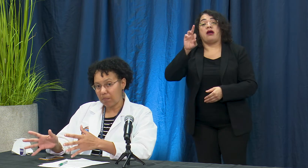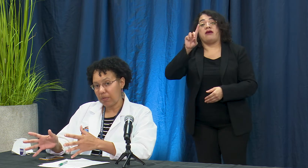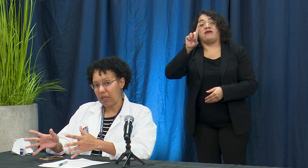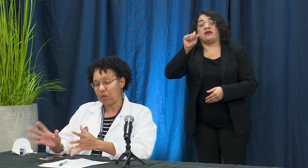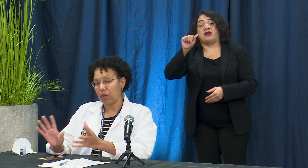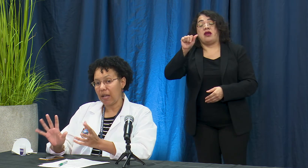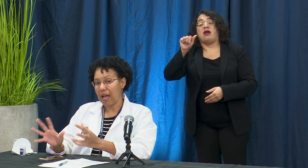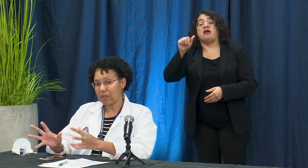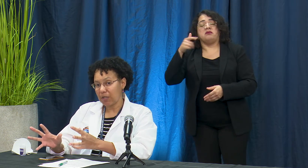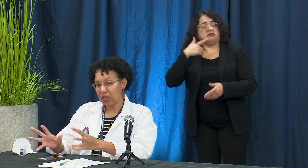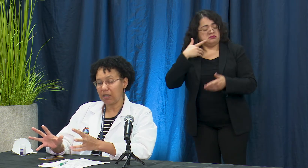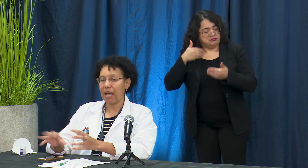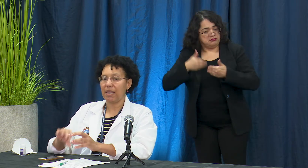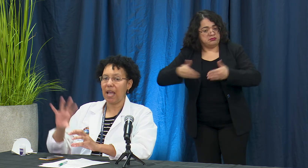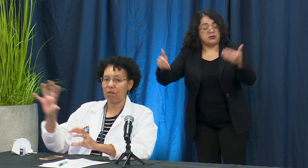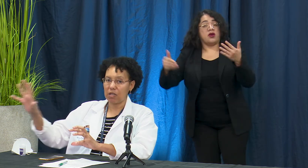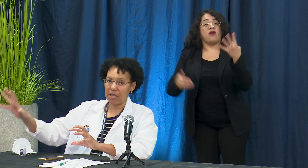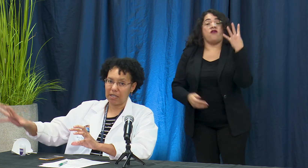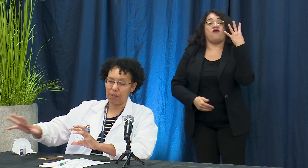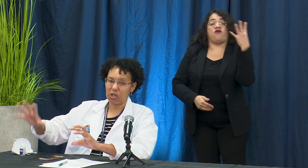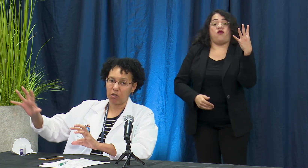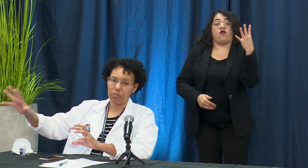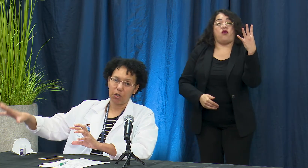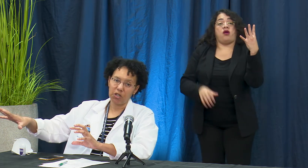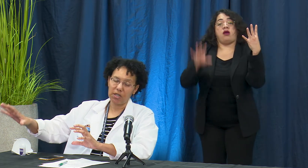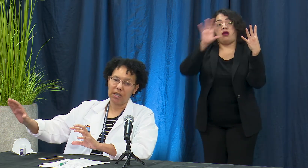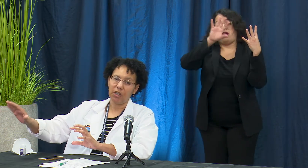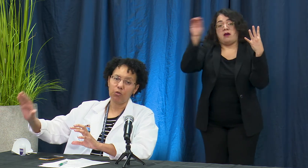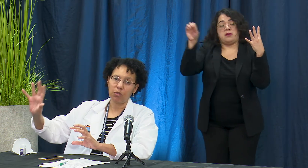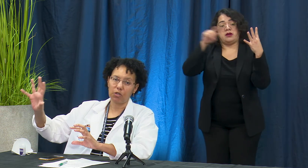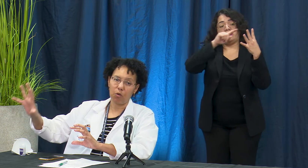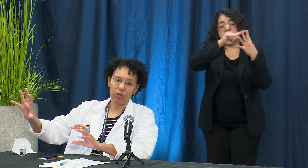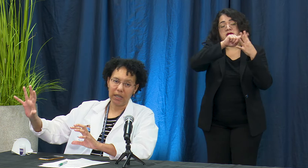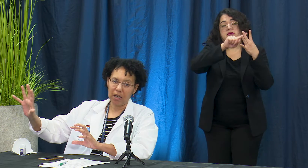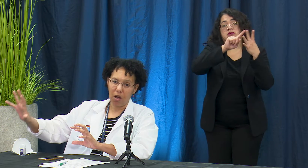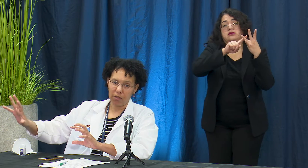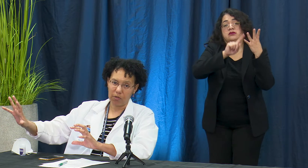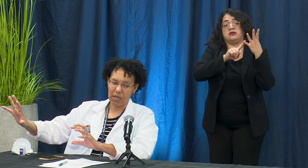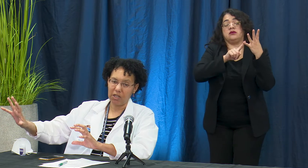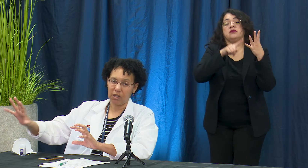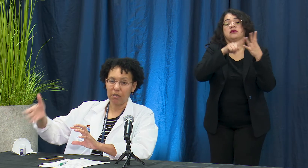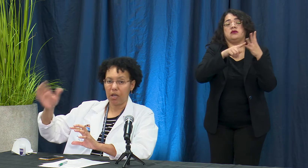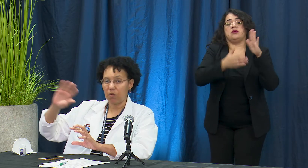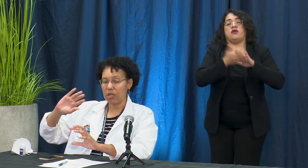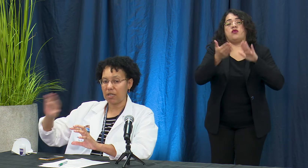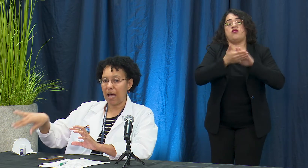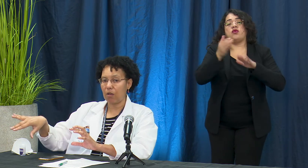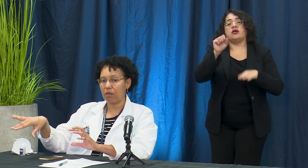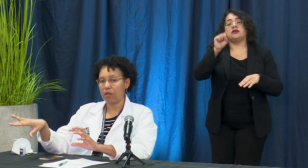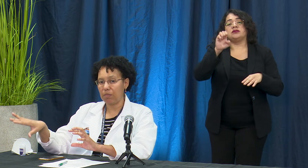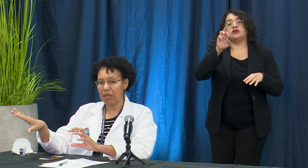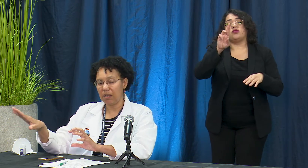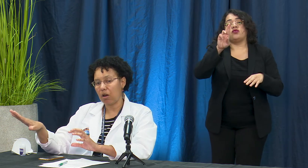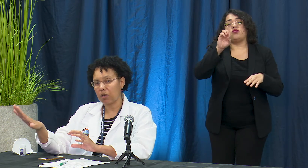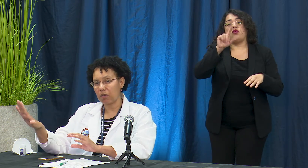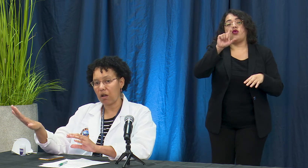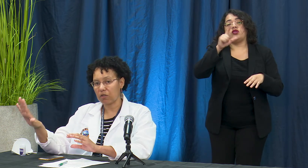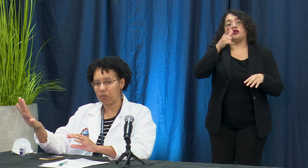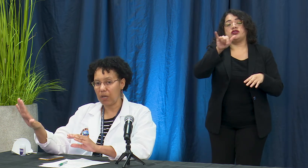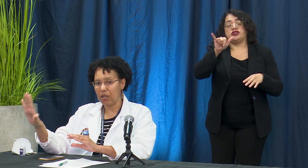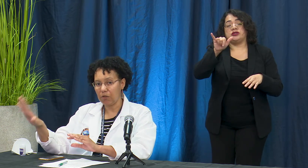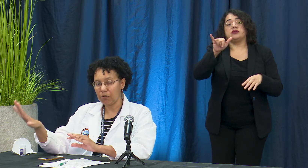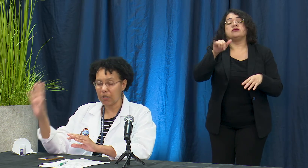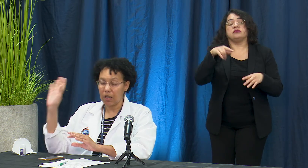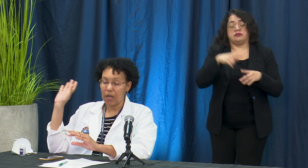4 companies where it has been looked at, and they have this like special emergency use only authorization, which is how the PCRs are